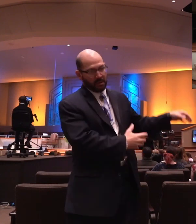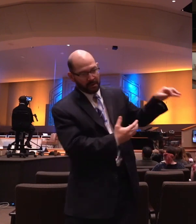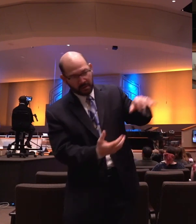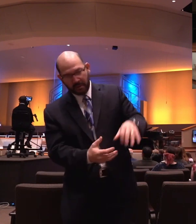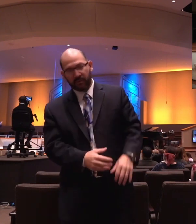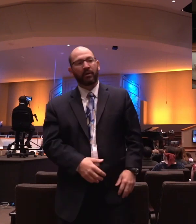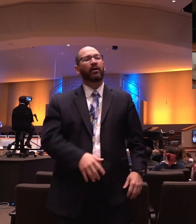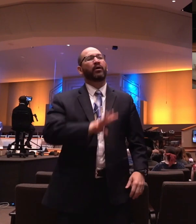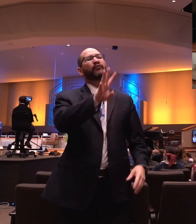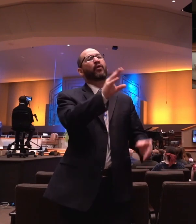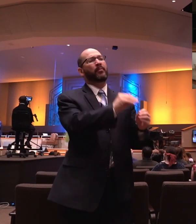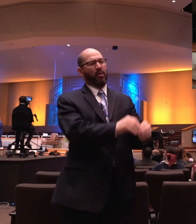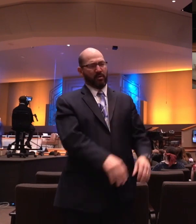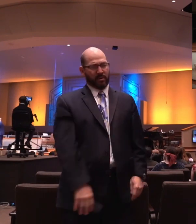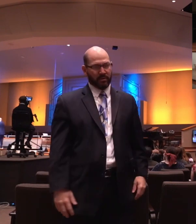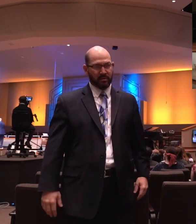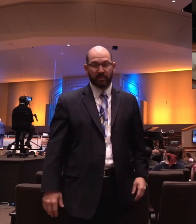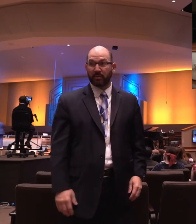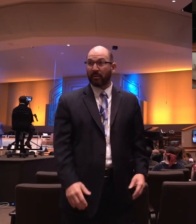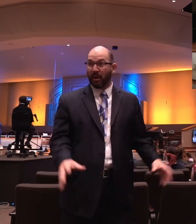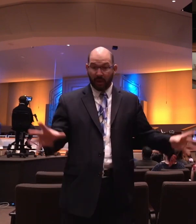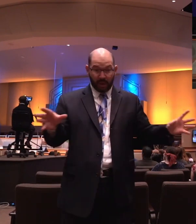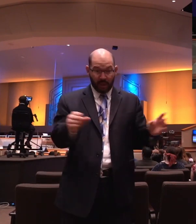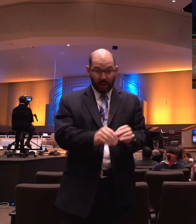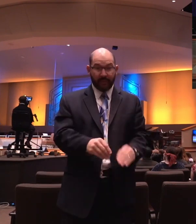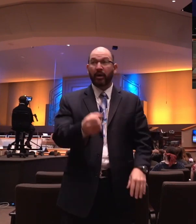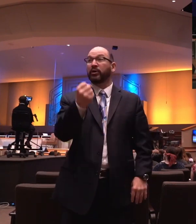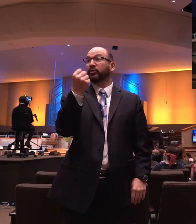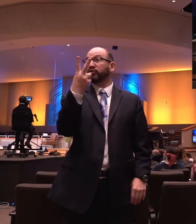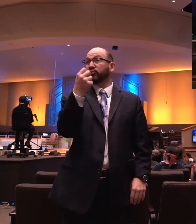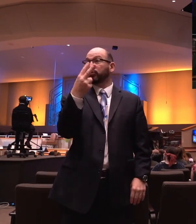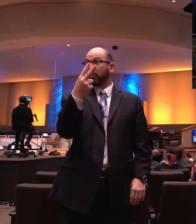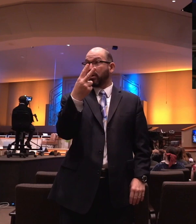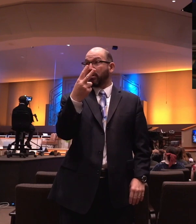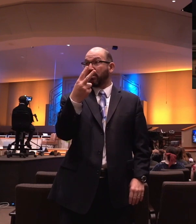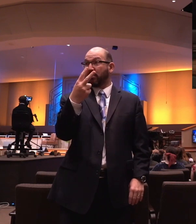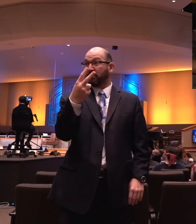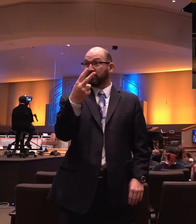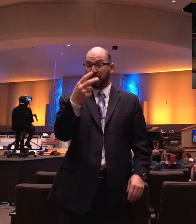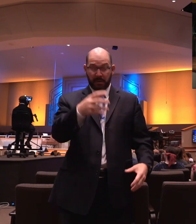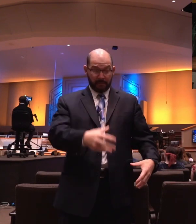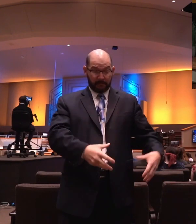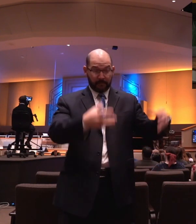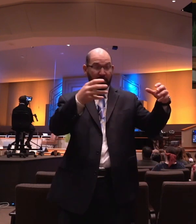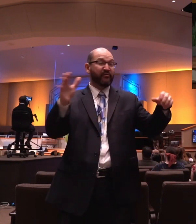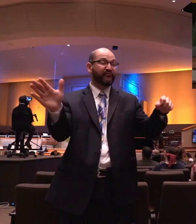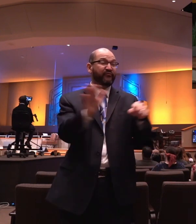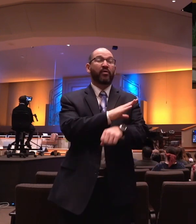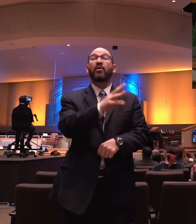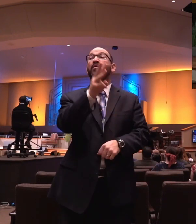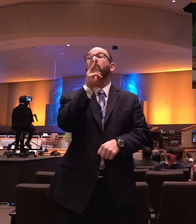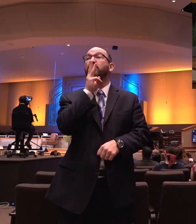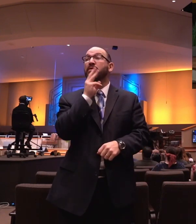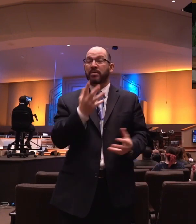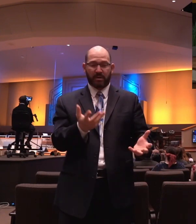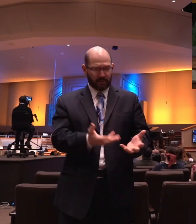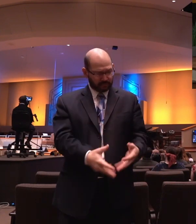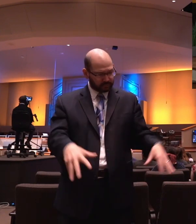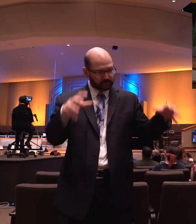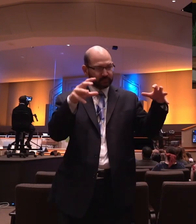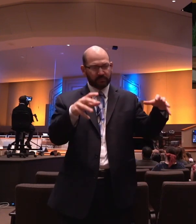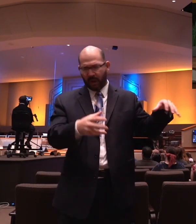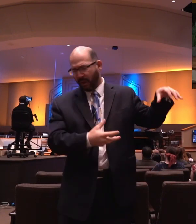water. said, Give me four more. Twelve barrels of water. There was so much water that the sacrifice is saturated.